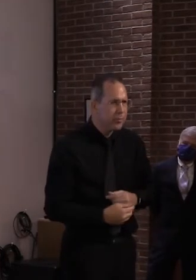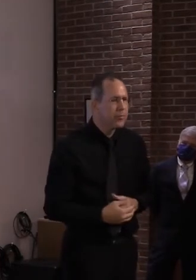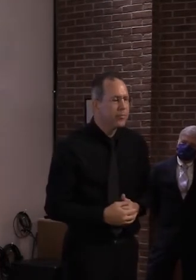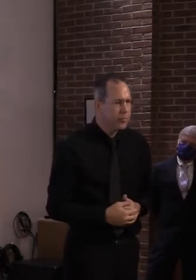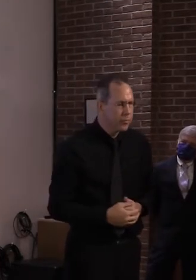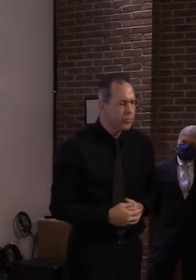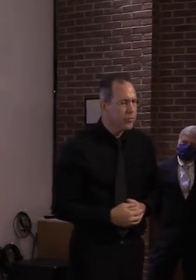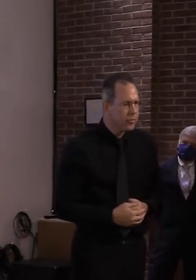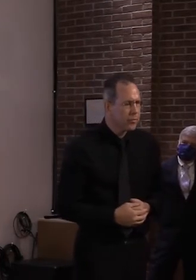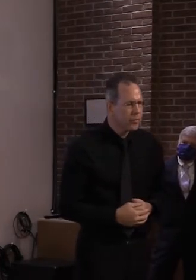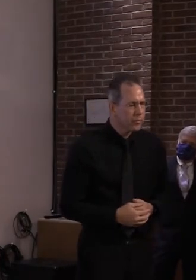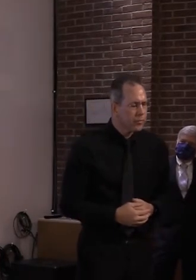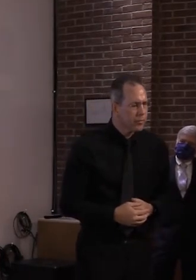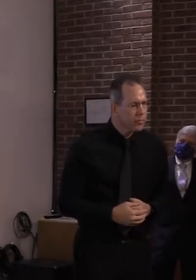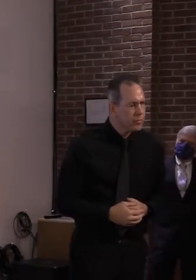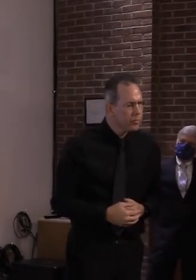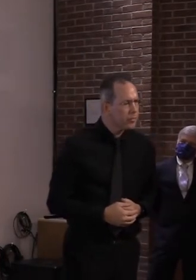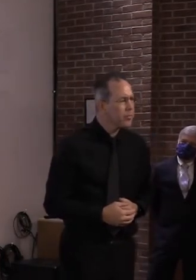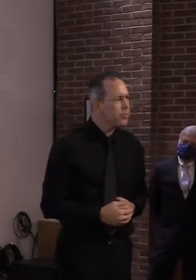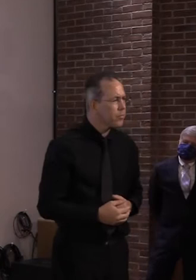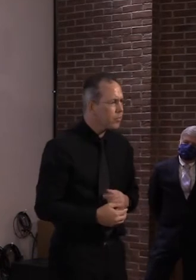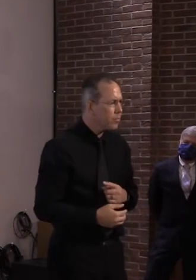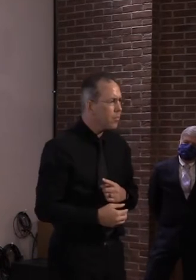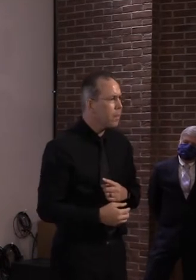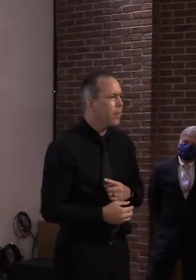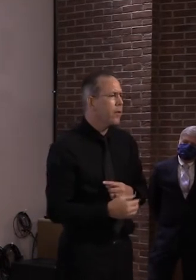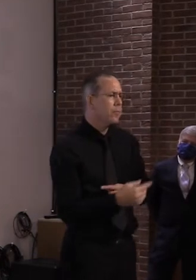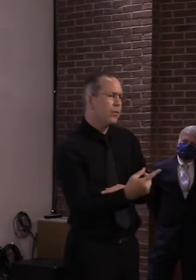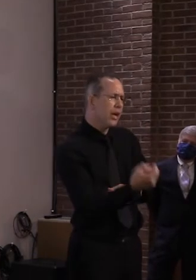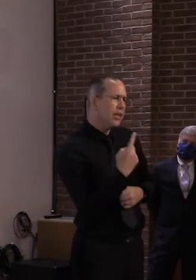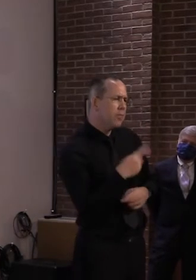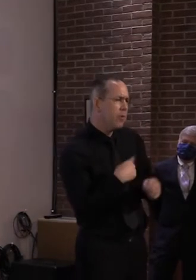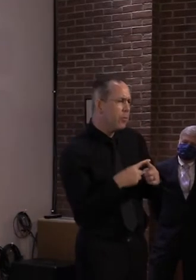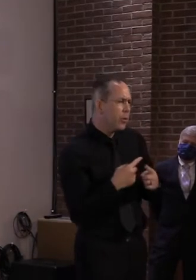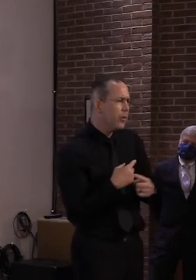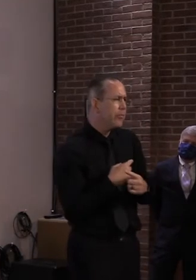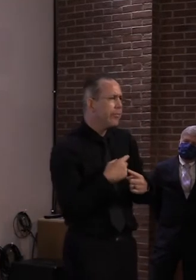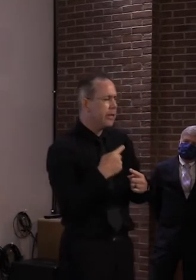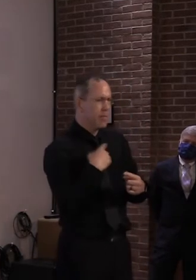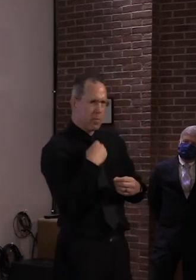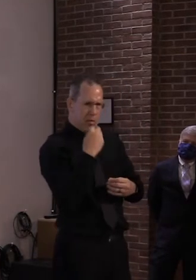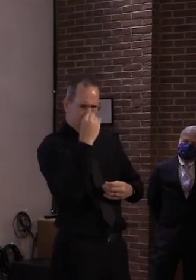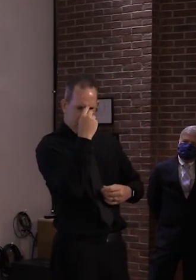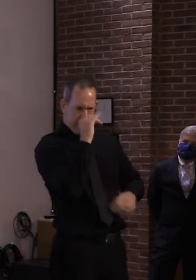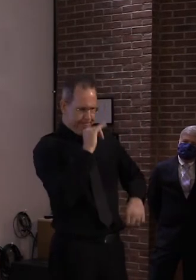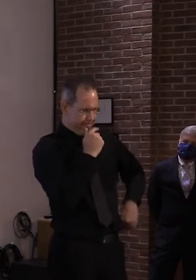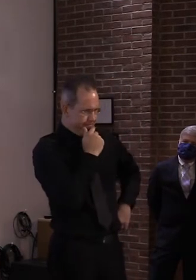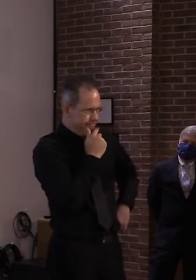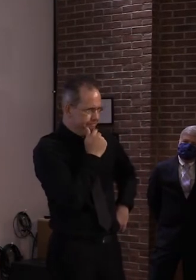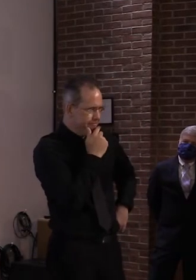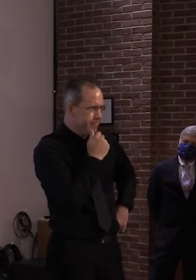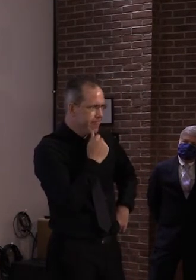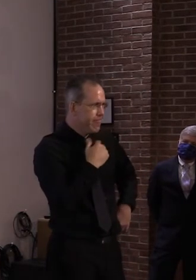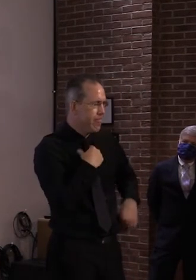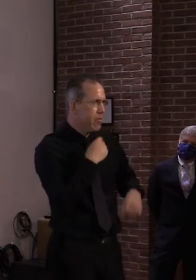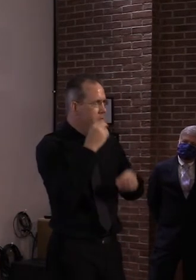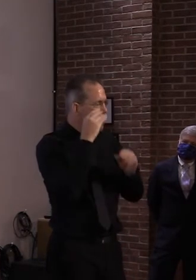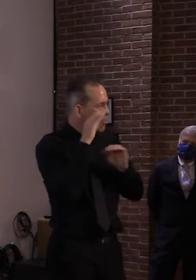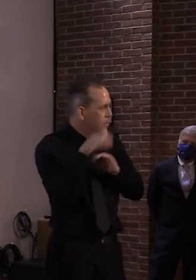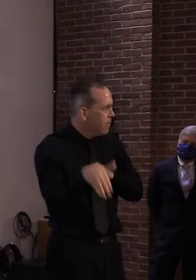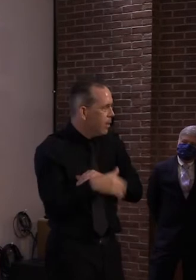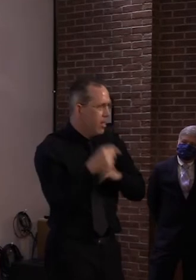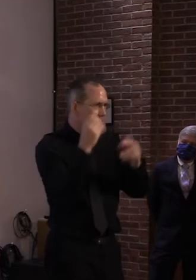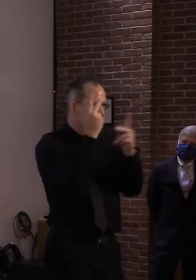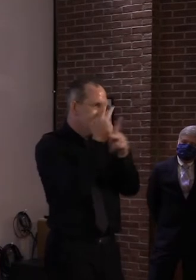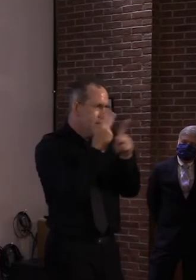You're kind of asking me the question of what makes me lose sleep at night. But the fact of the matter is, I